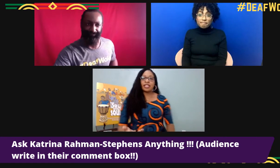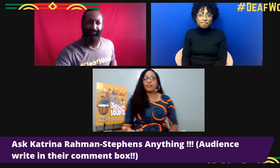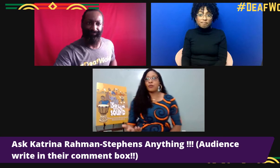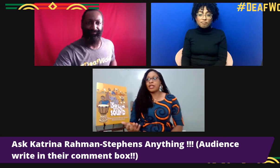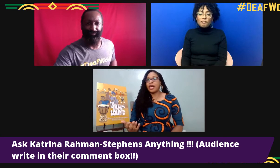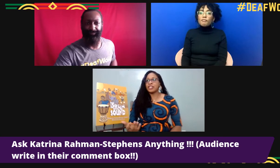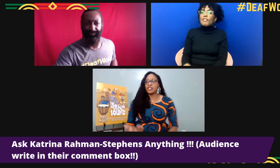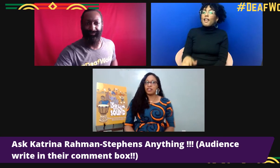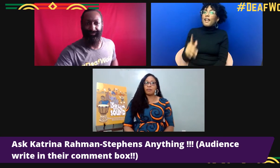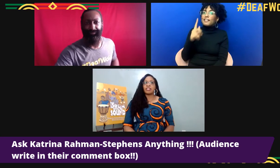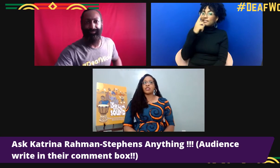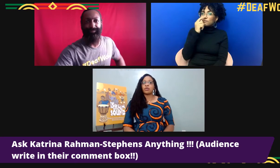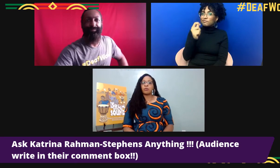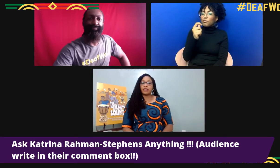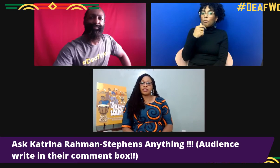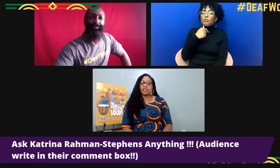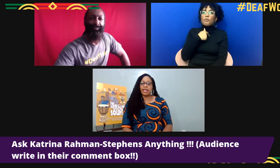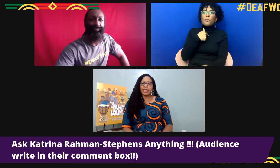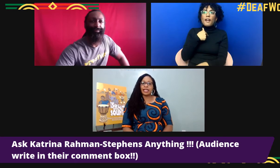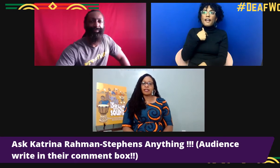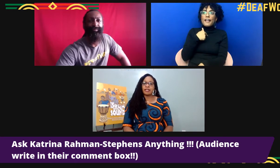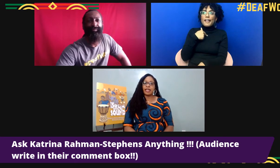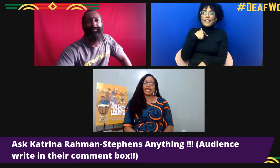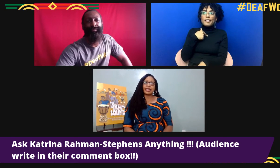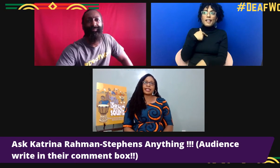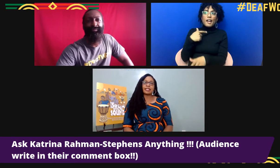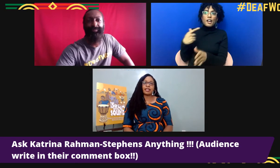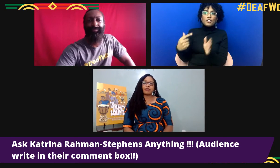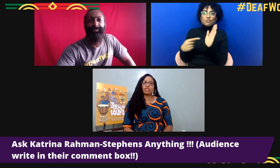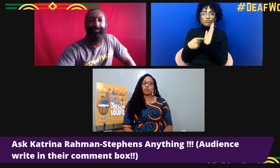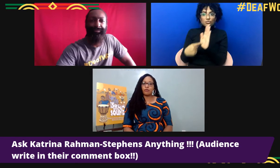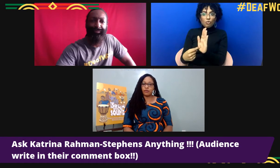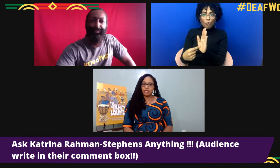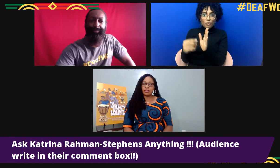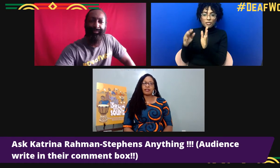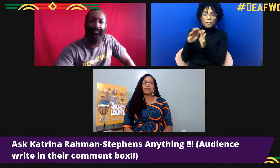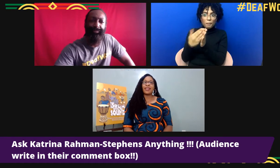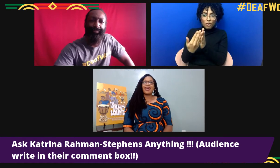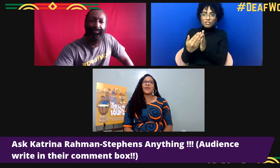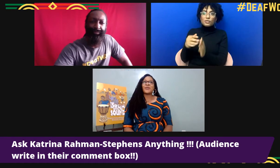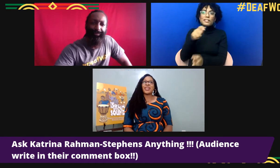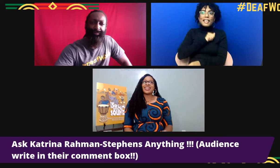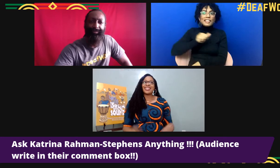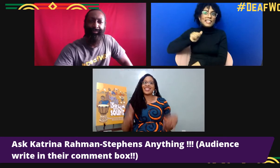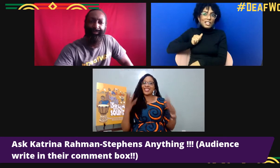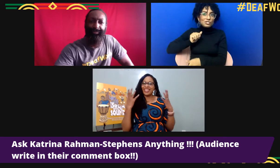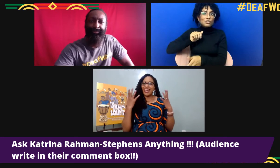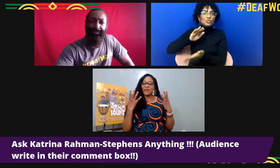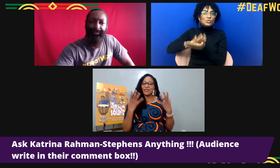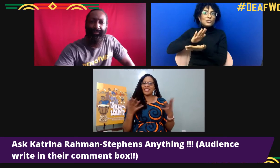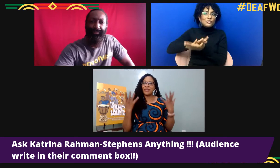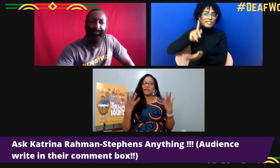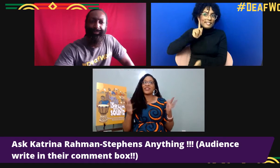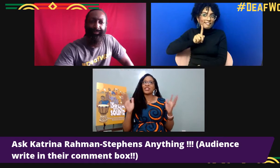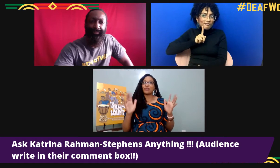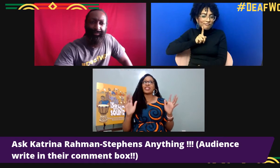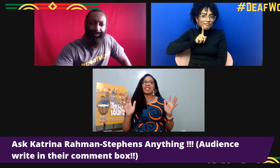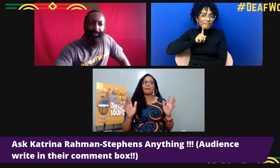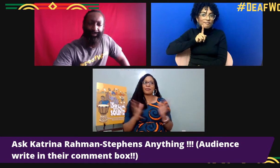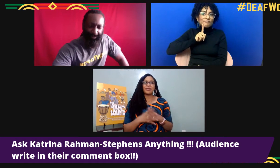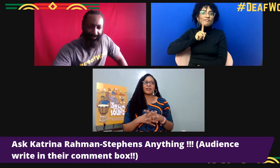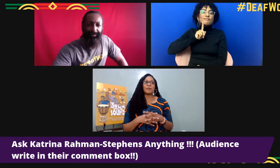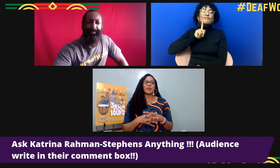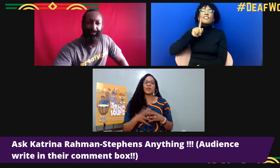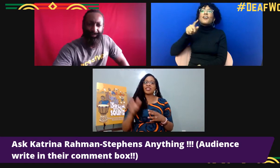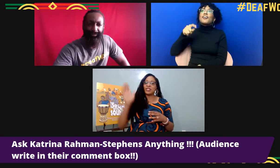interestingly enough, when I shared my story with the Atlanta area school for the deaf, when when I finished reading